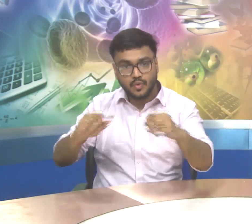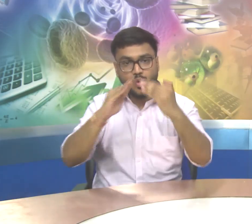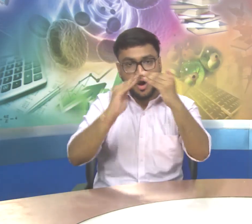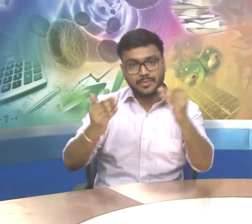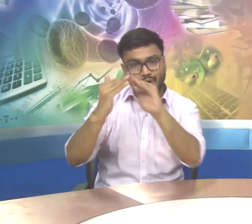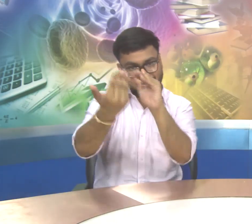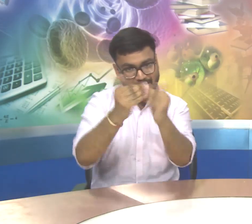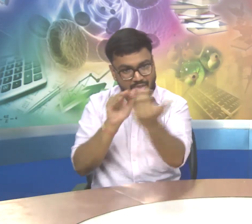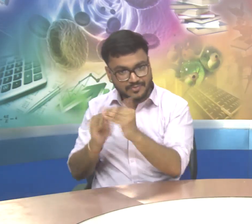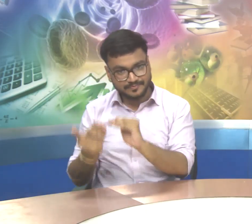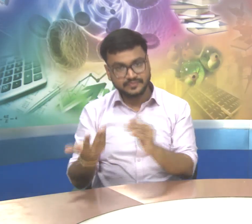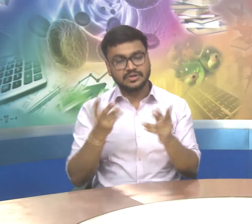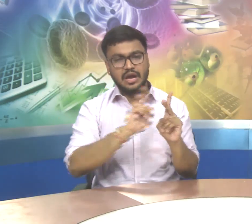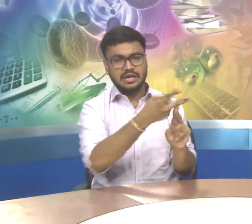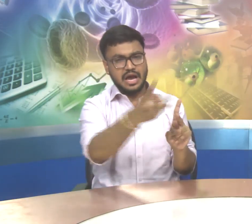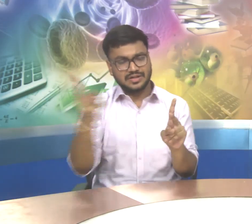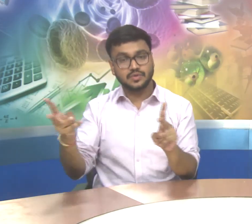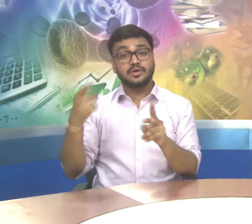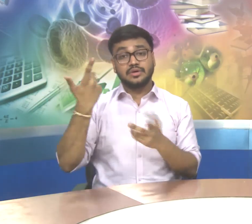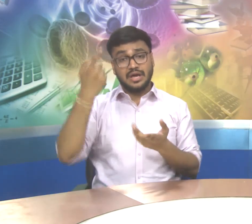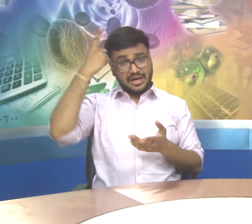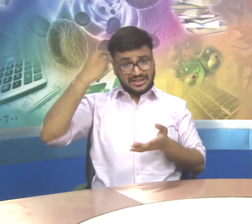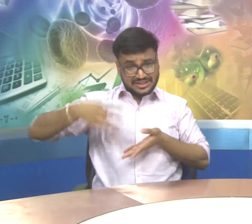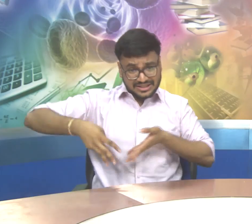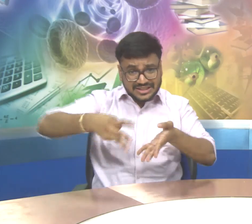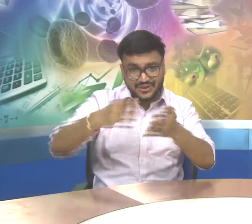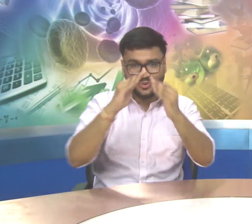use land for growing crops, buildings,